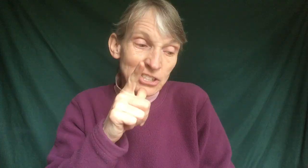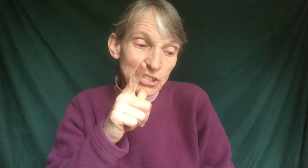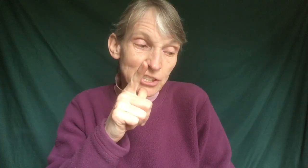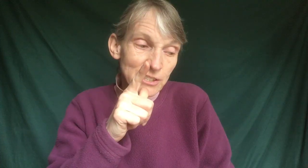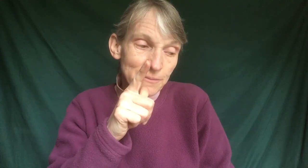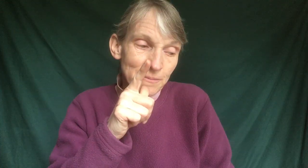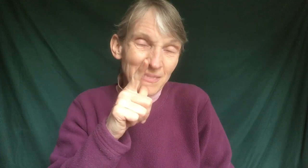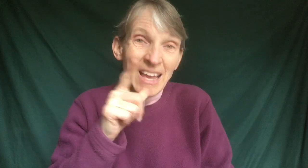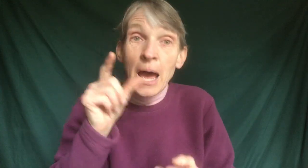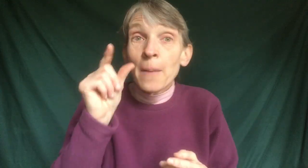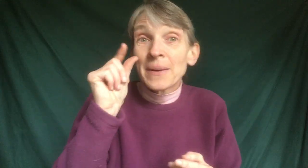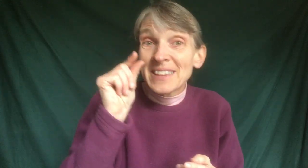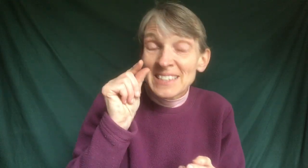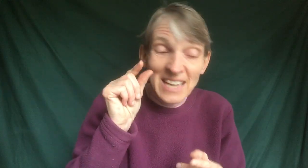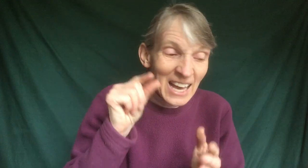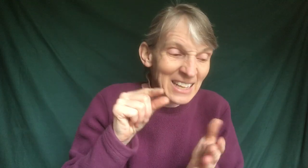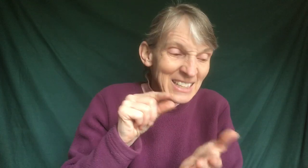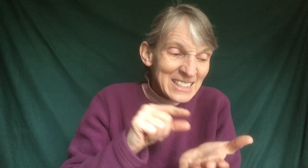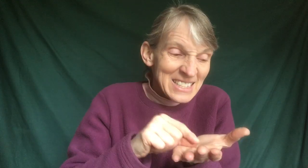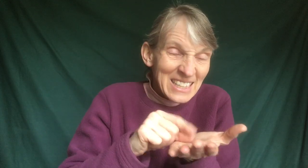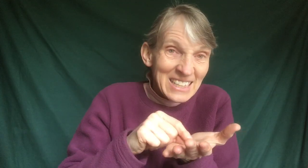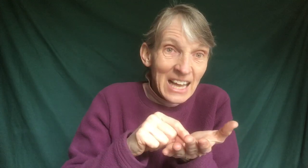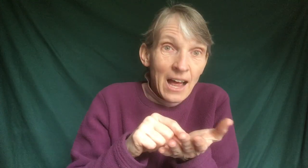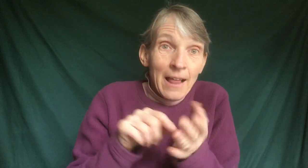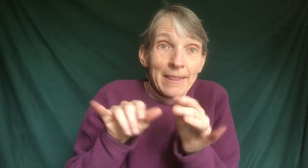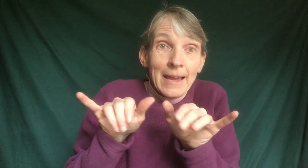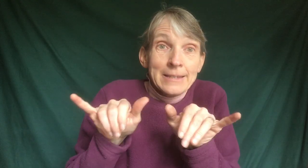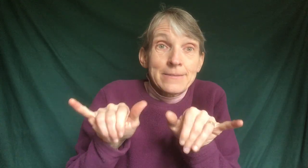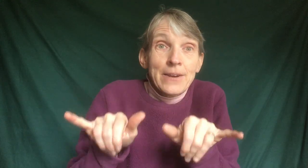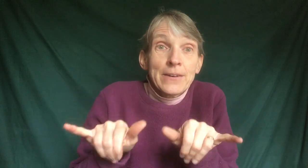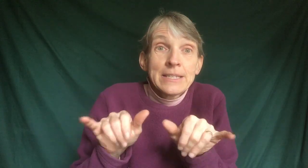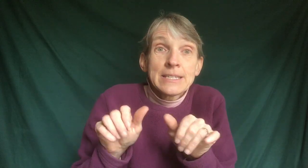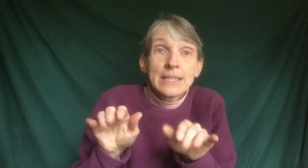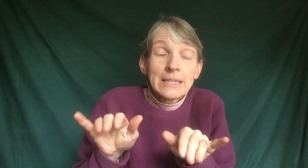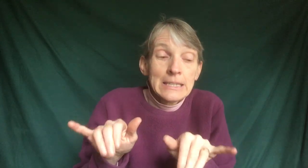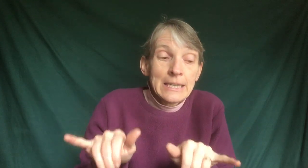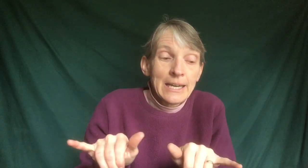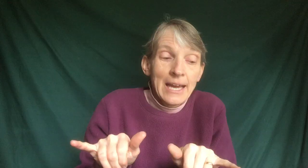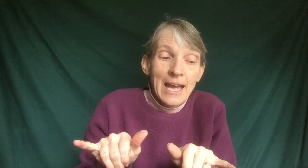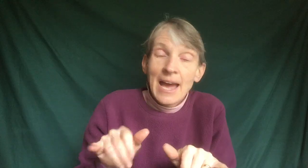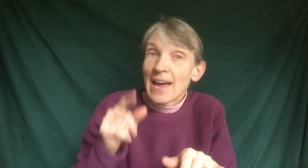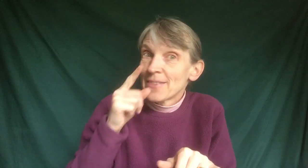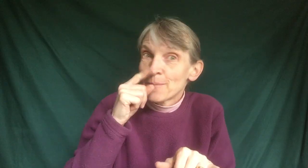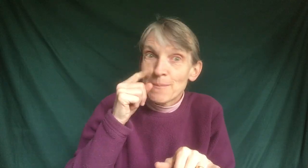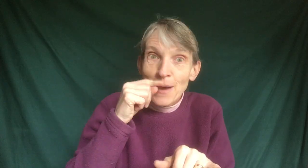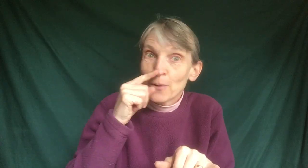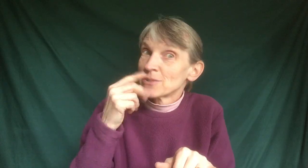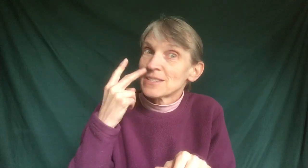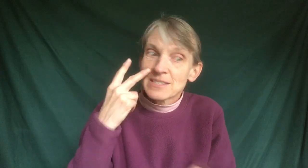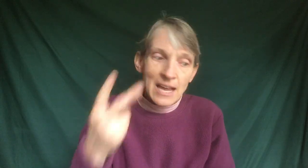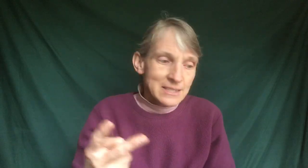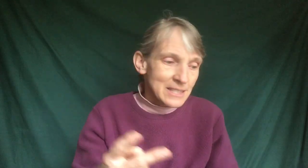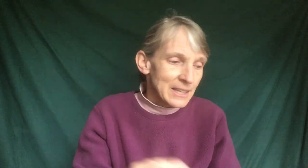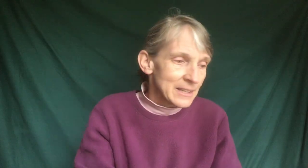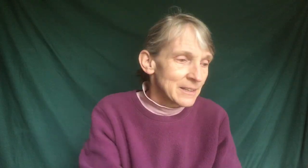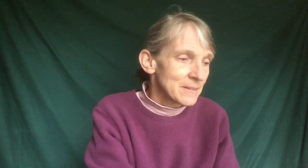lunch. But the tiny seed lies very still and the mouse does not see it.